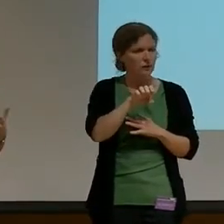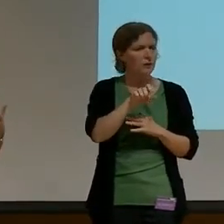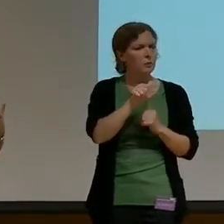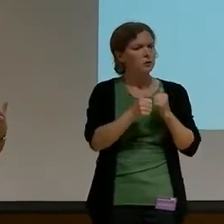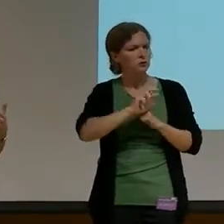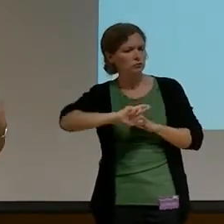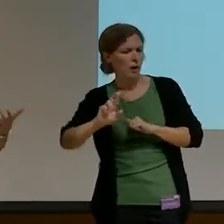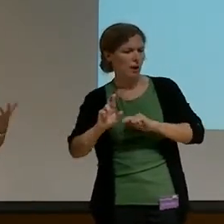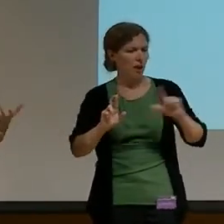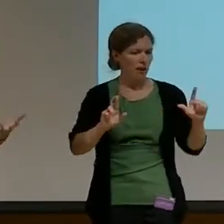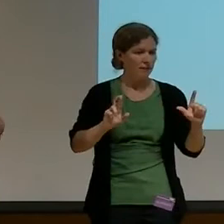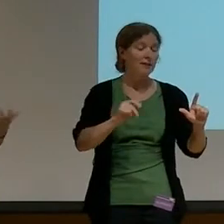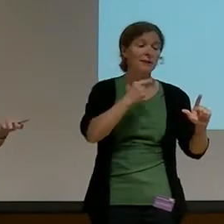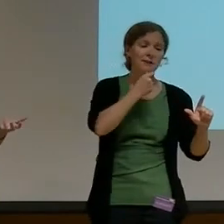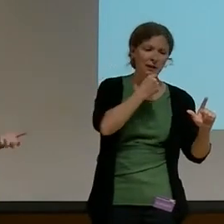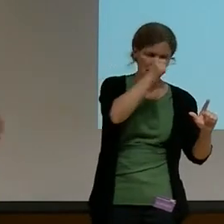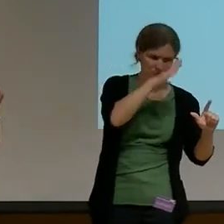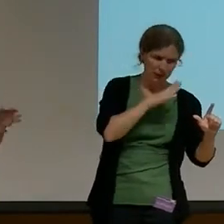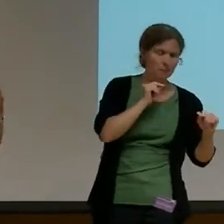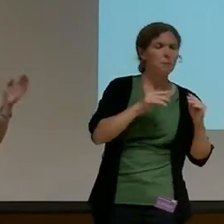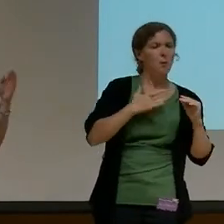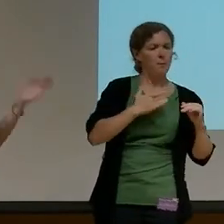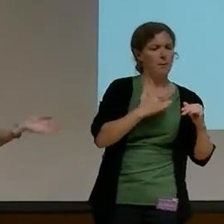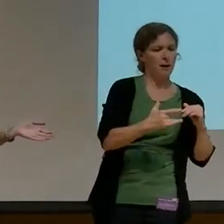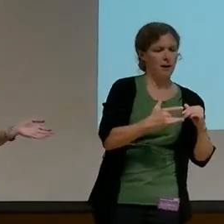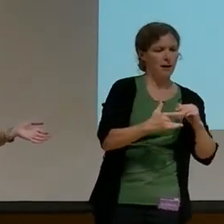So people, gay men, are more likely to be